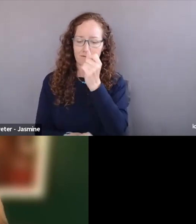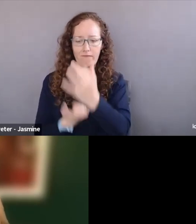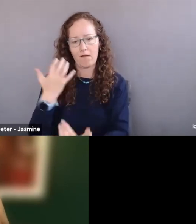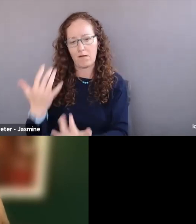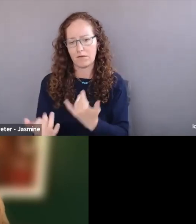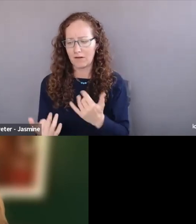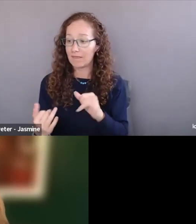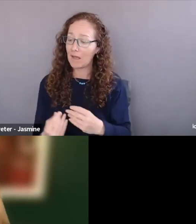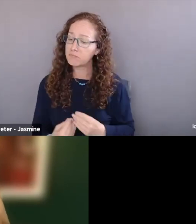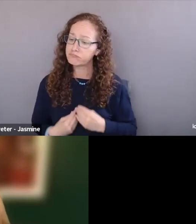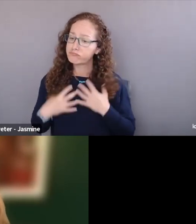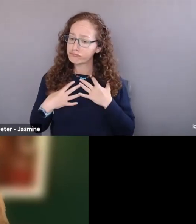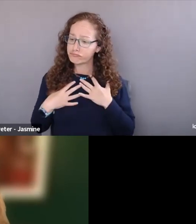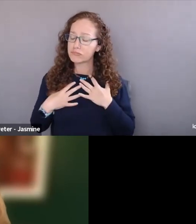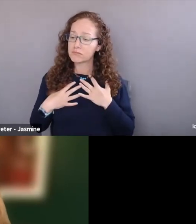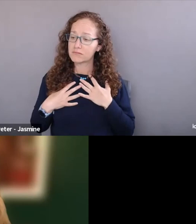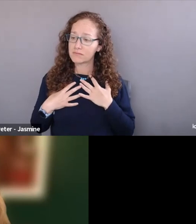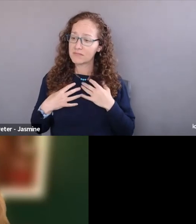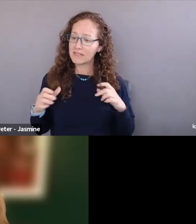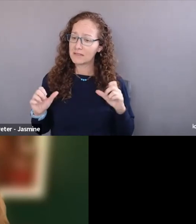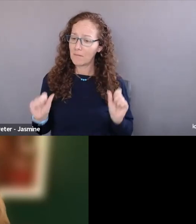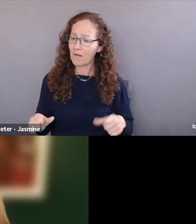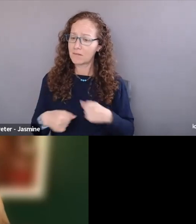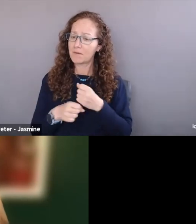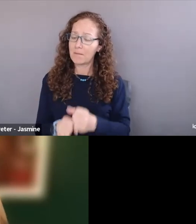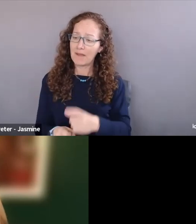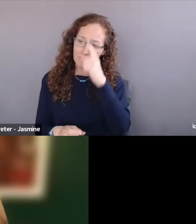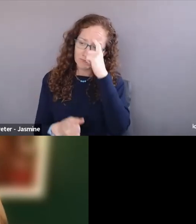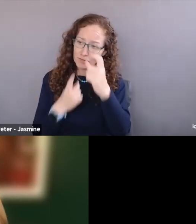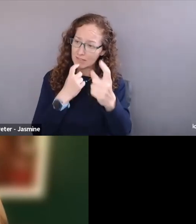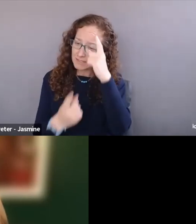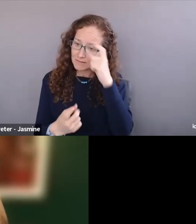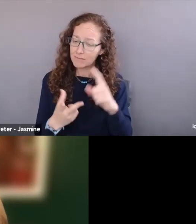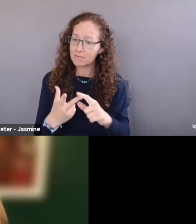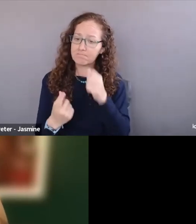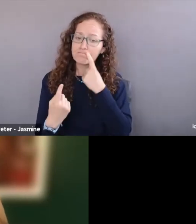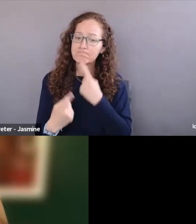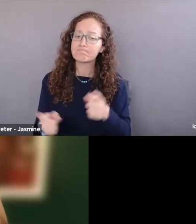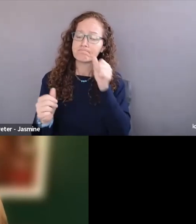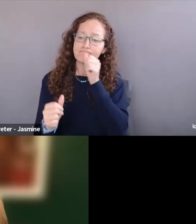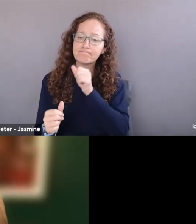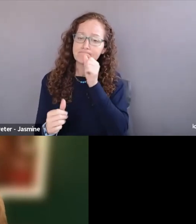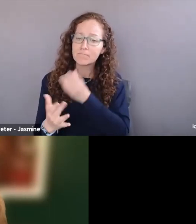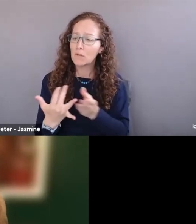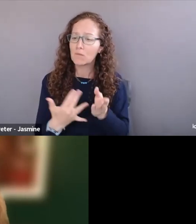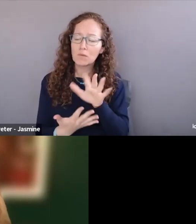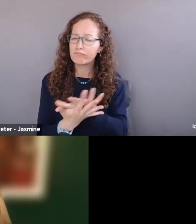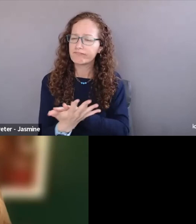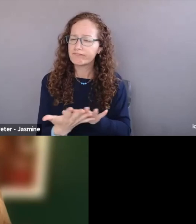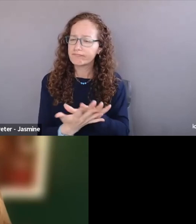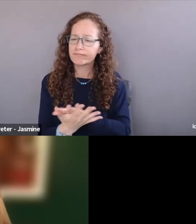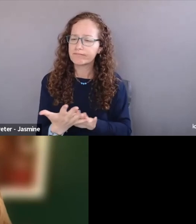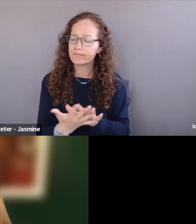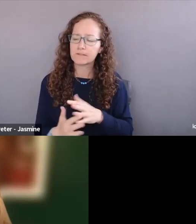can create some dreams and get through the ambiguity and the hostility and